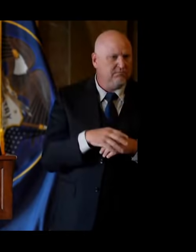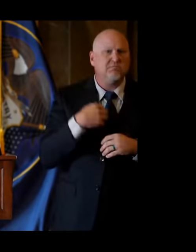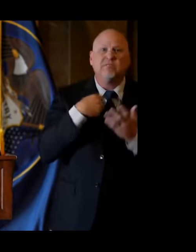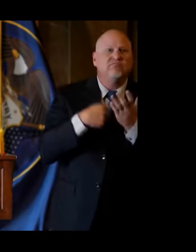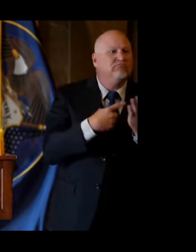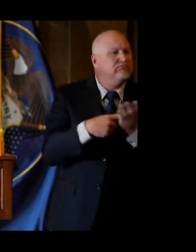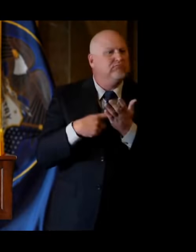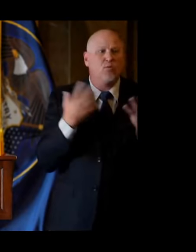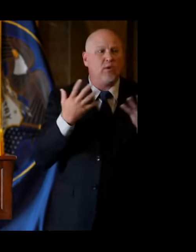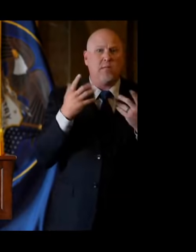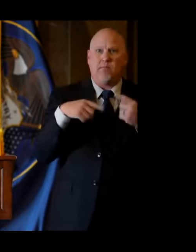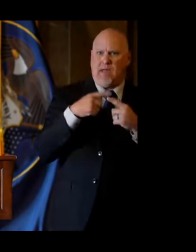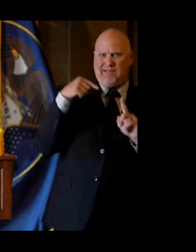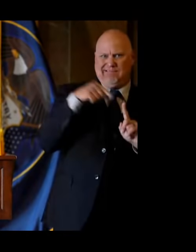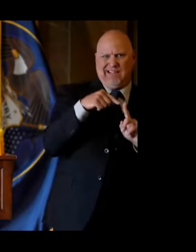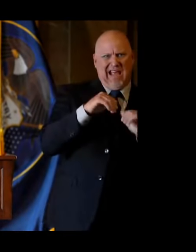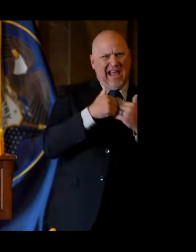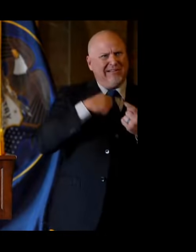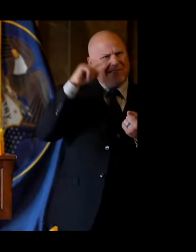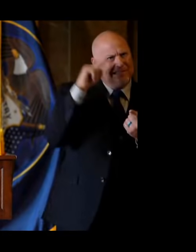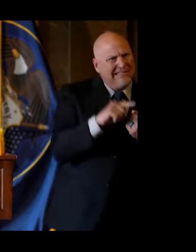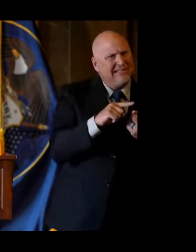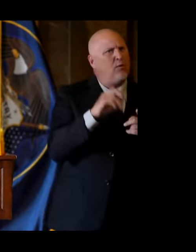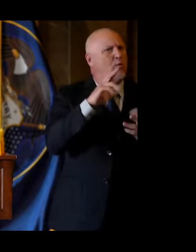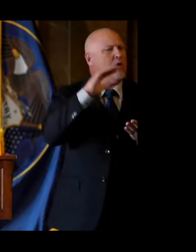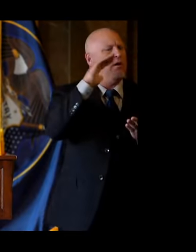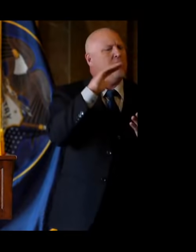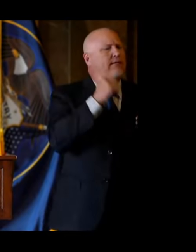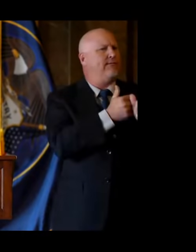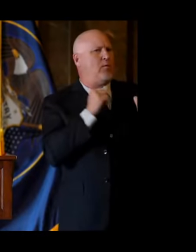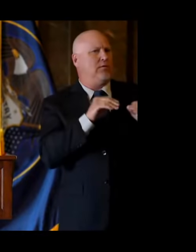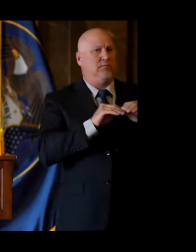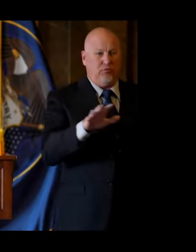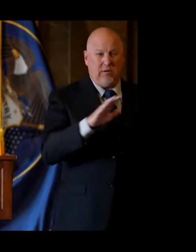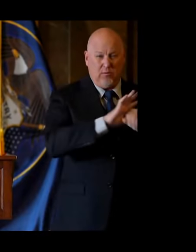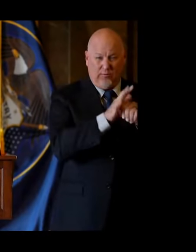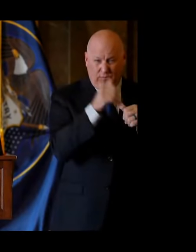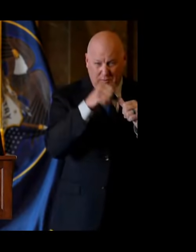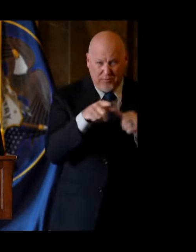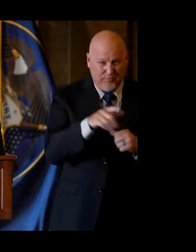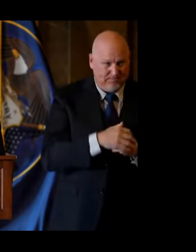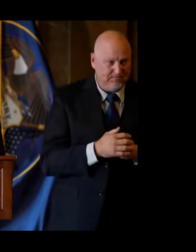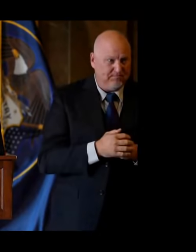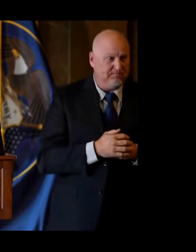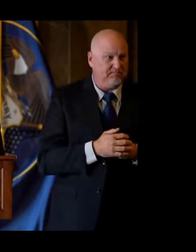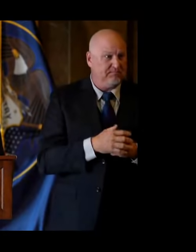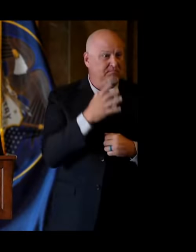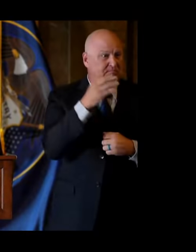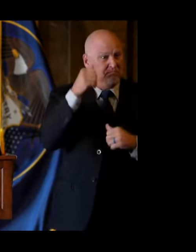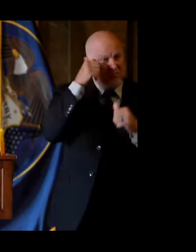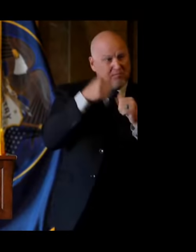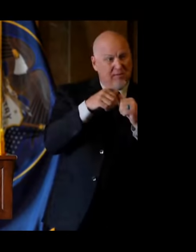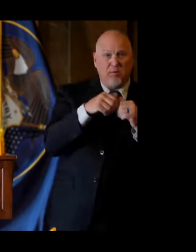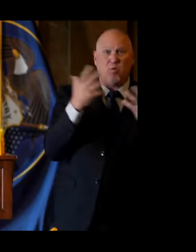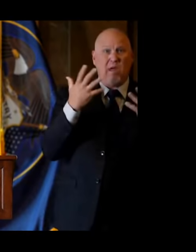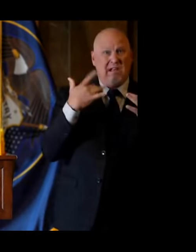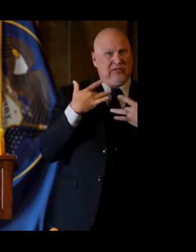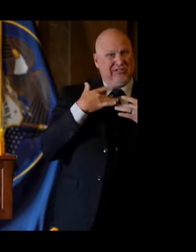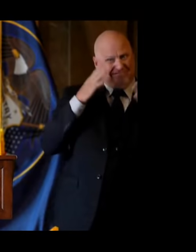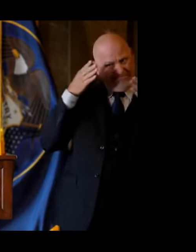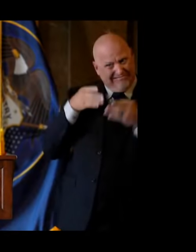virus, specifically the Delta variant, and what we were seeing. You'll remember at that time that we